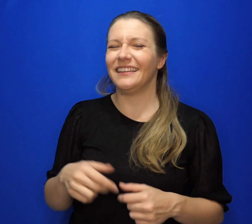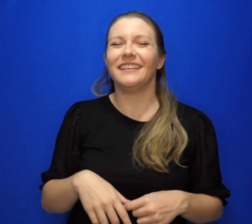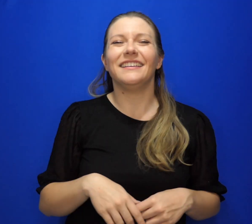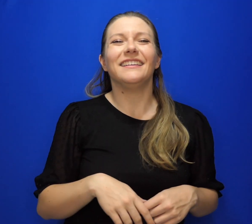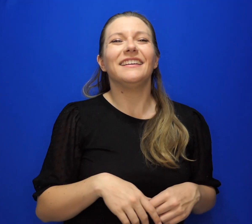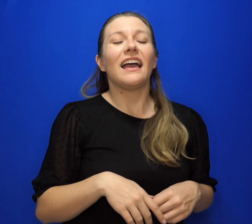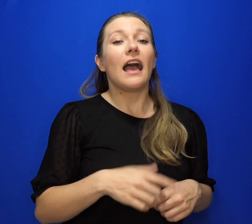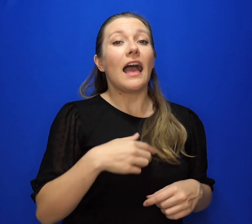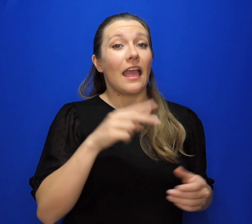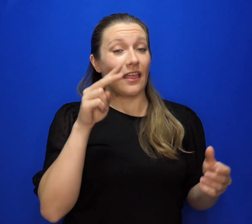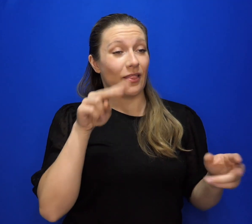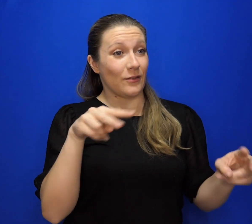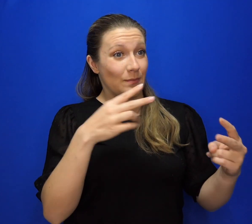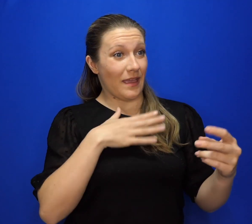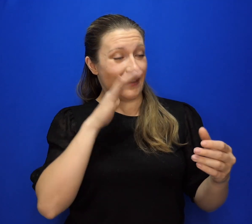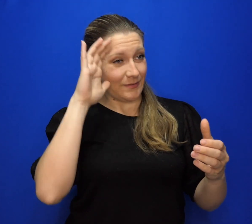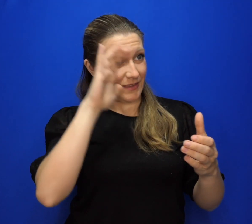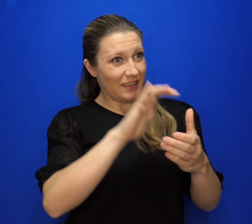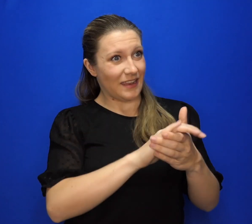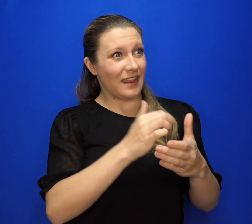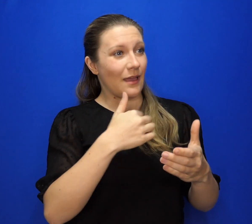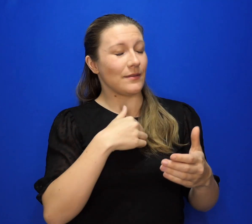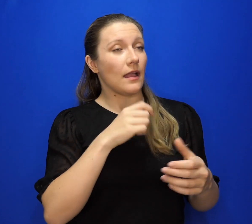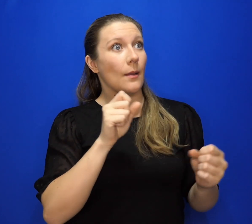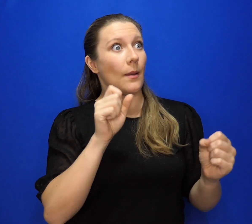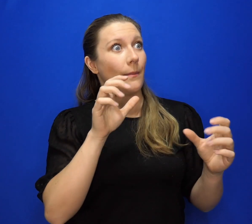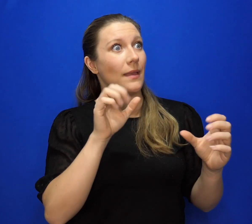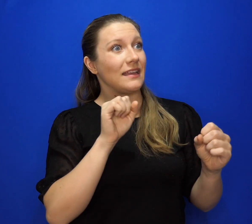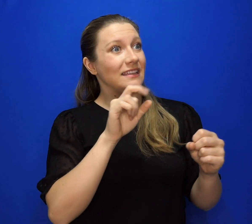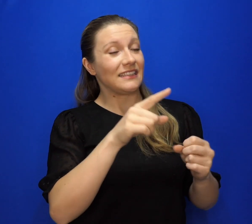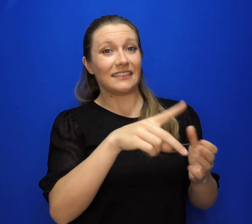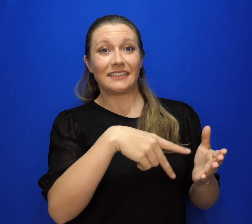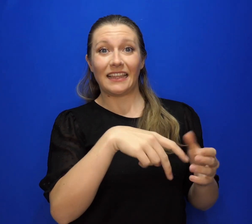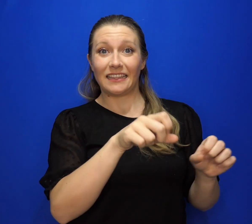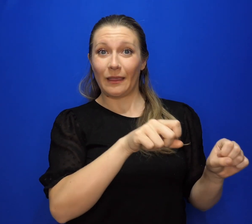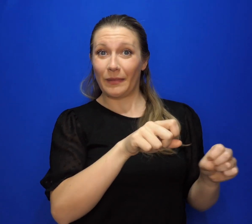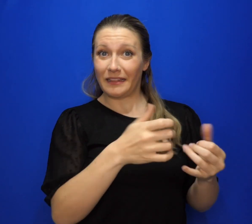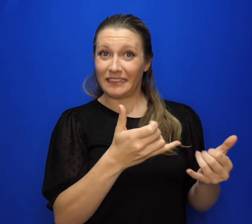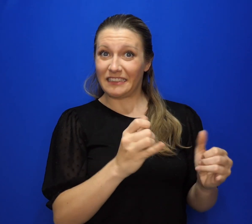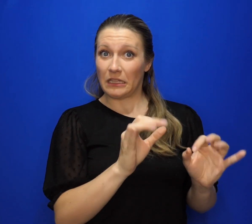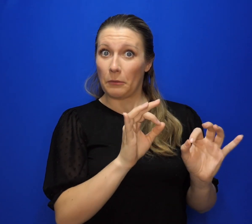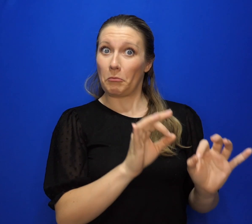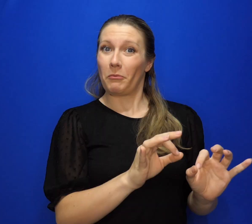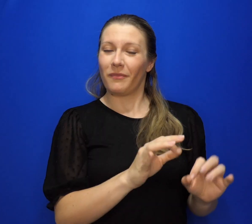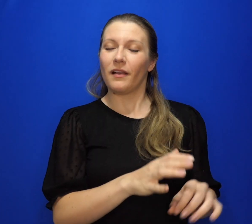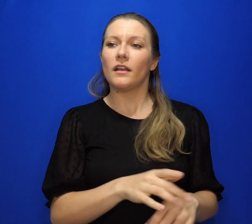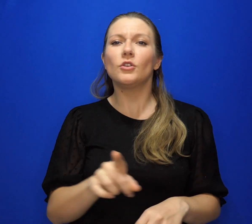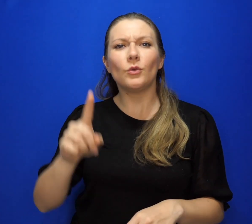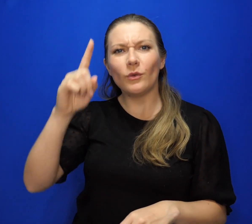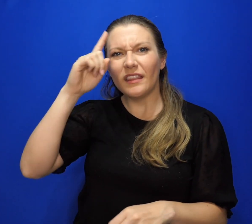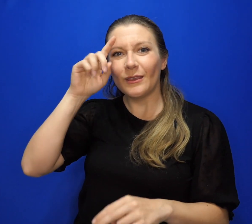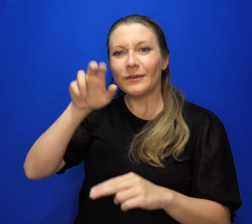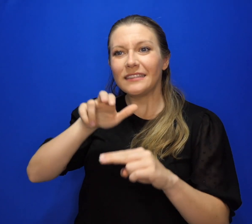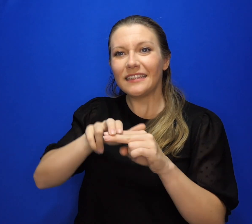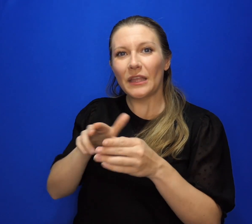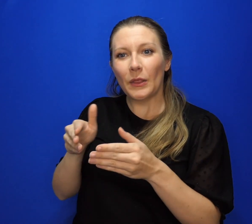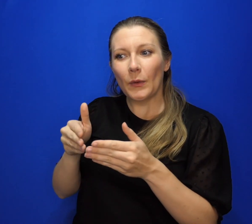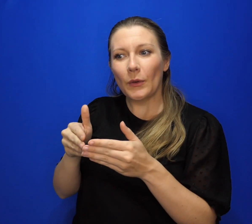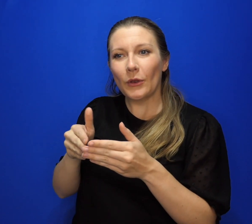I am super amazed at his dancing ability. Like, do you think that he was sitting in a corner and they were like, all right, in 5 minutes, hit Dick